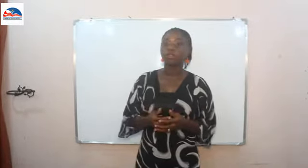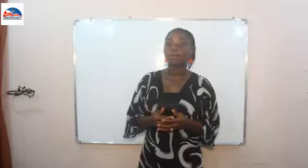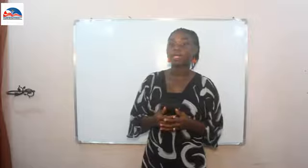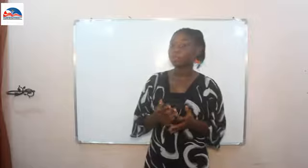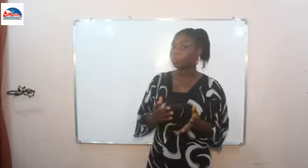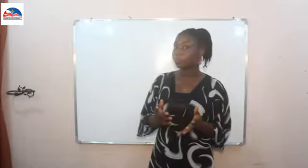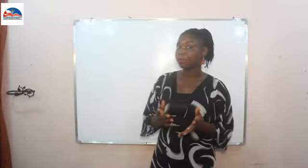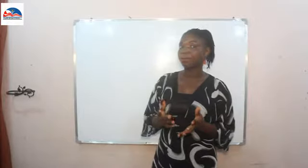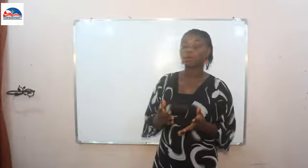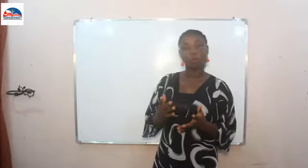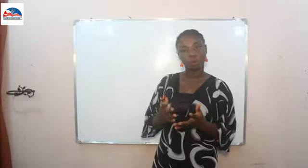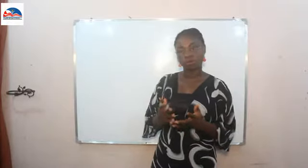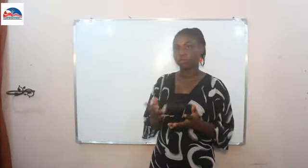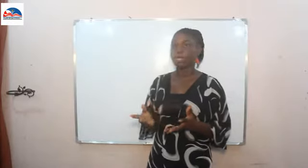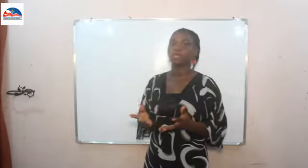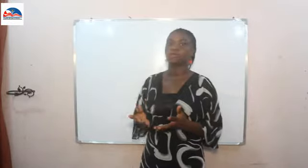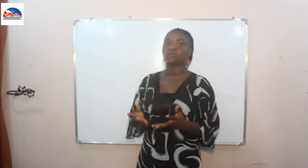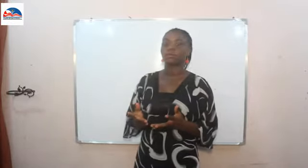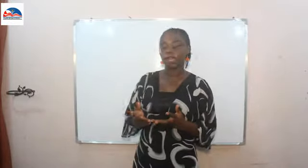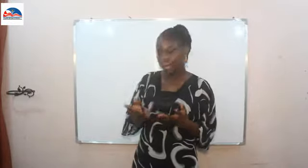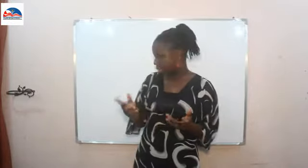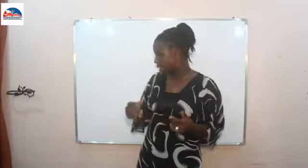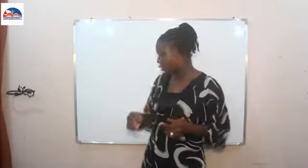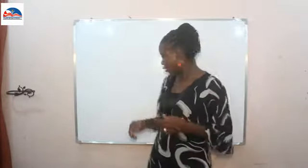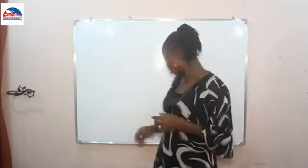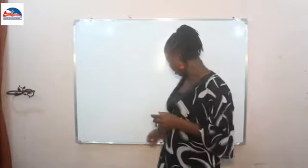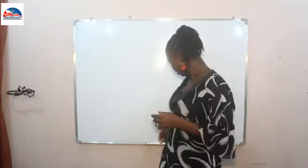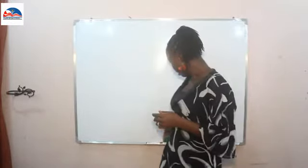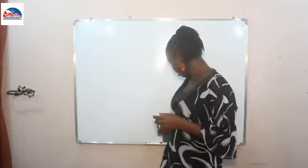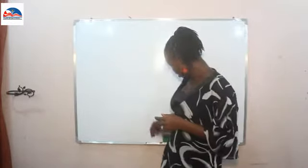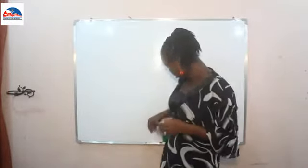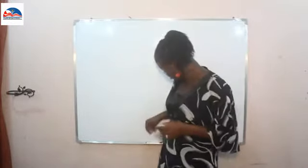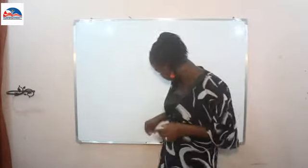about numbers 1 to 10. Let's start.